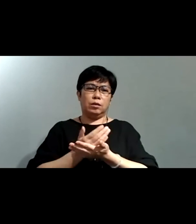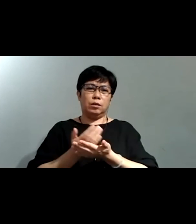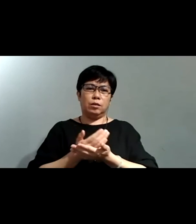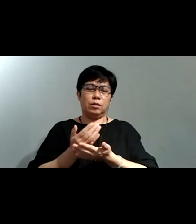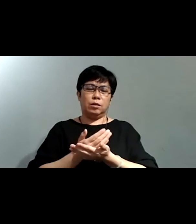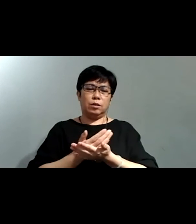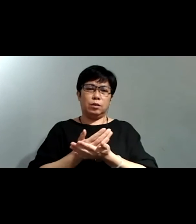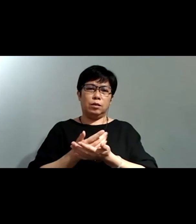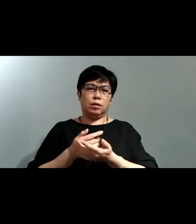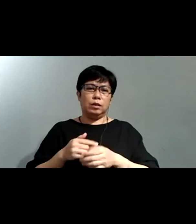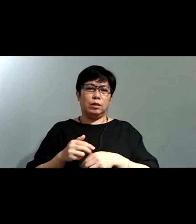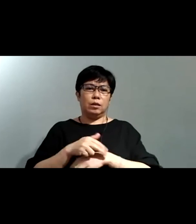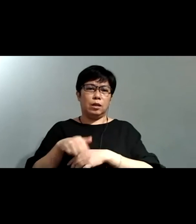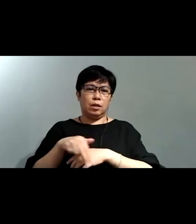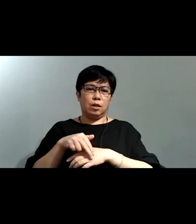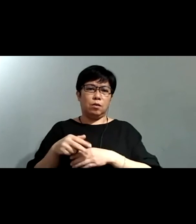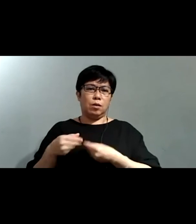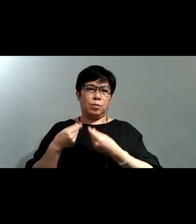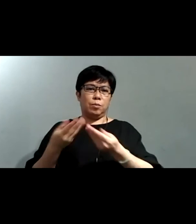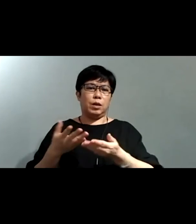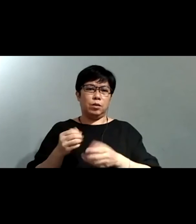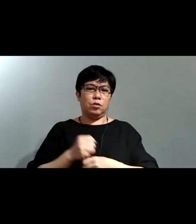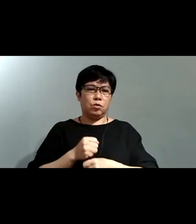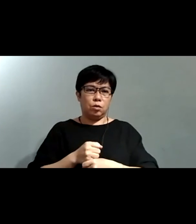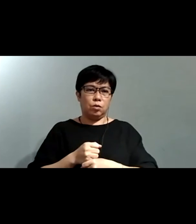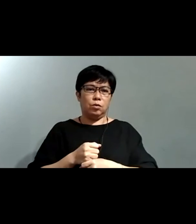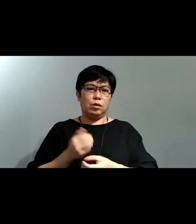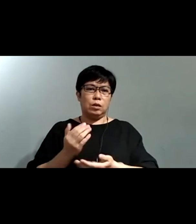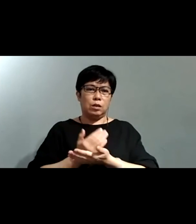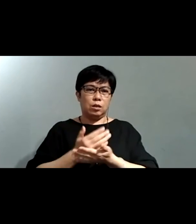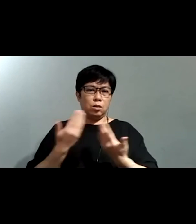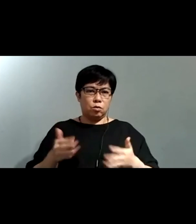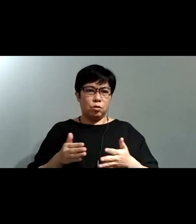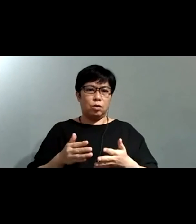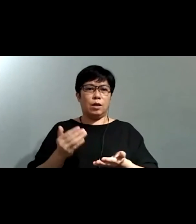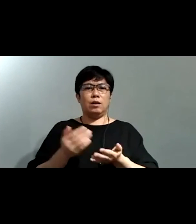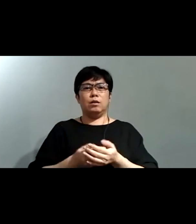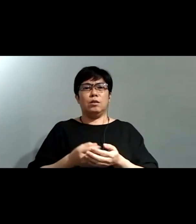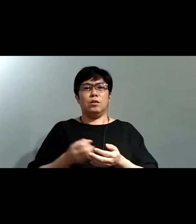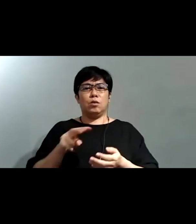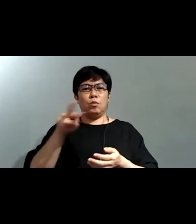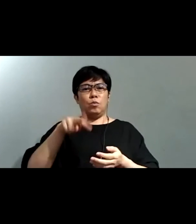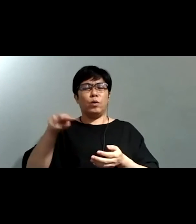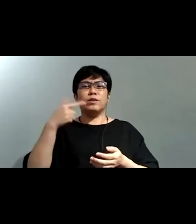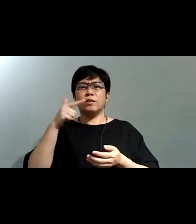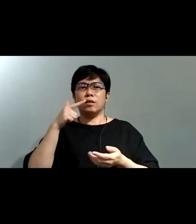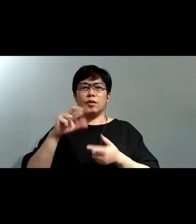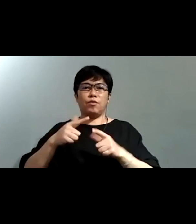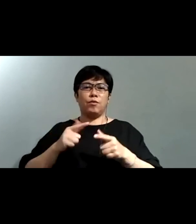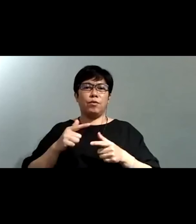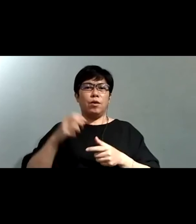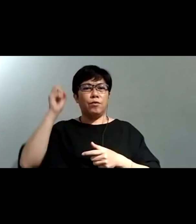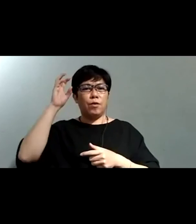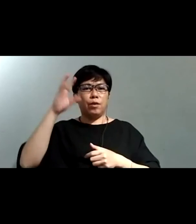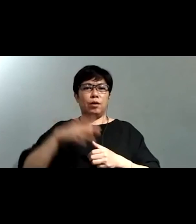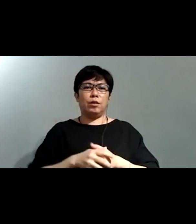We make the project as a competition, focus on the secondary student in Hong